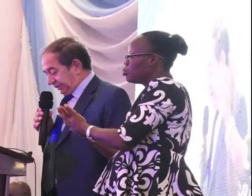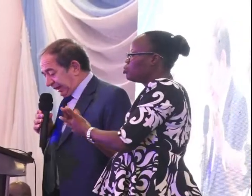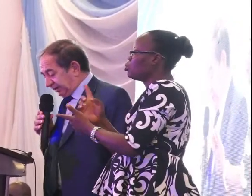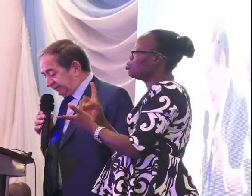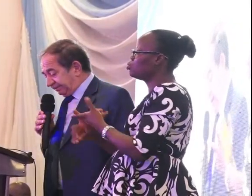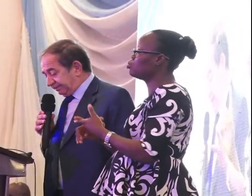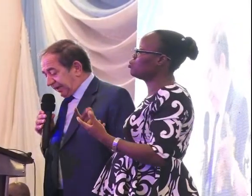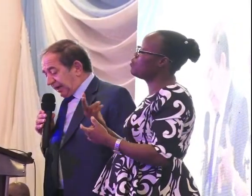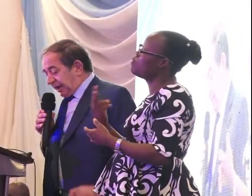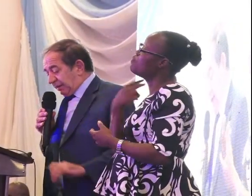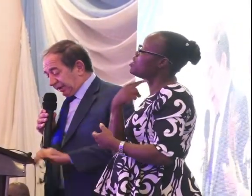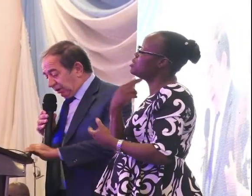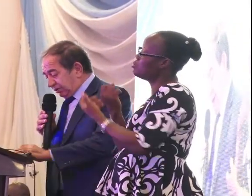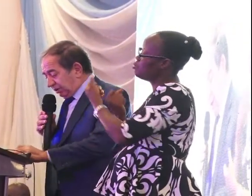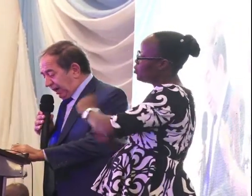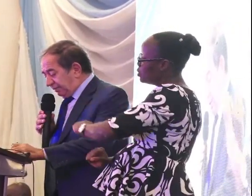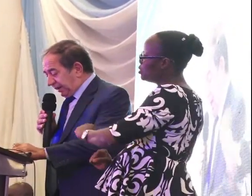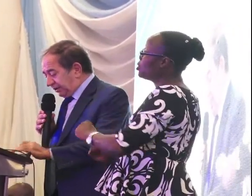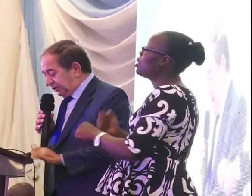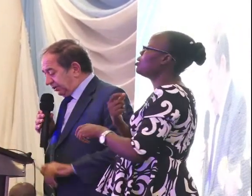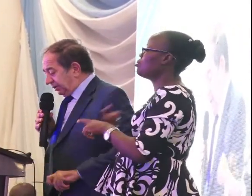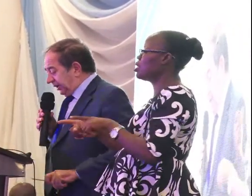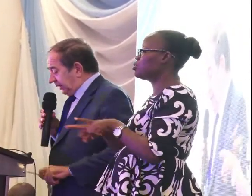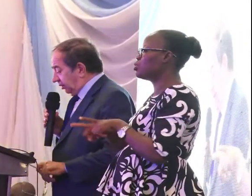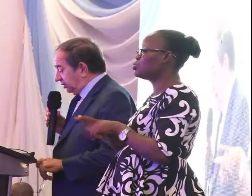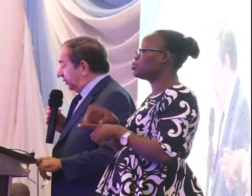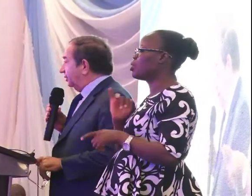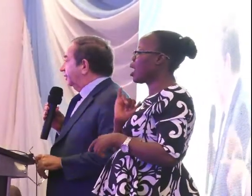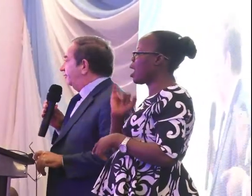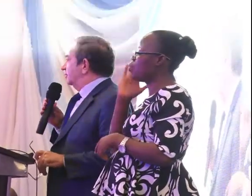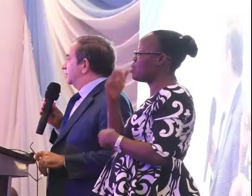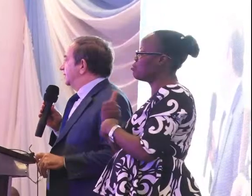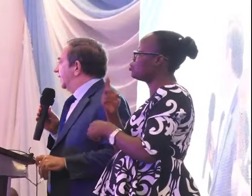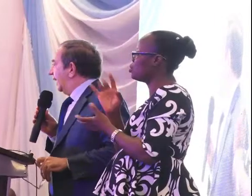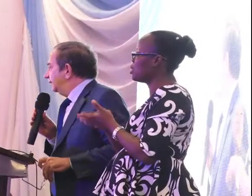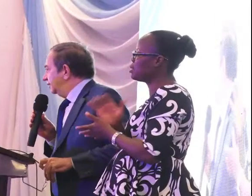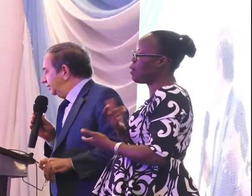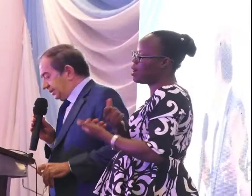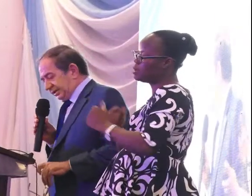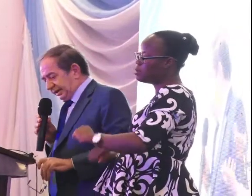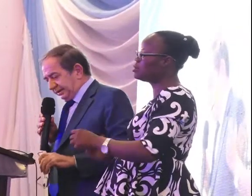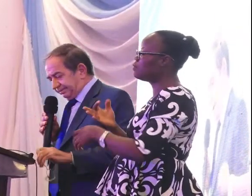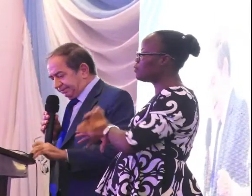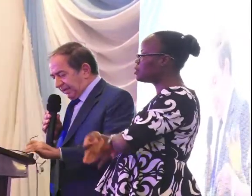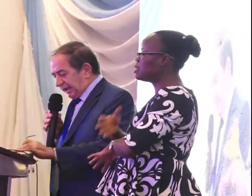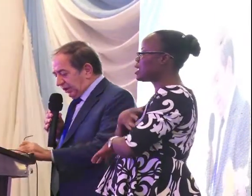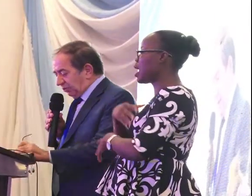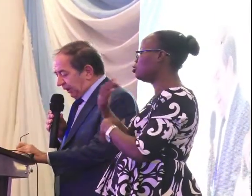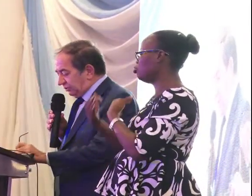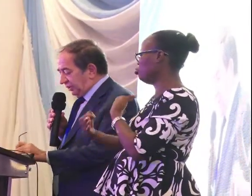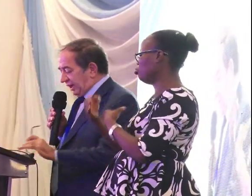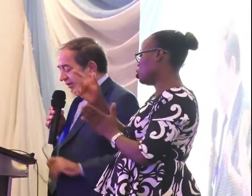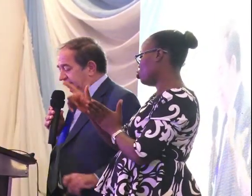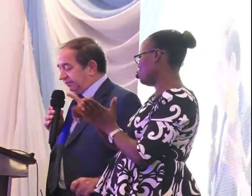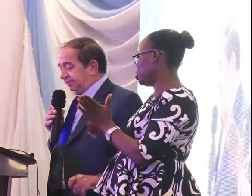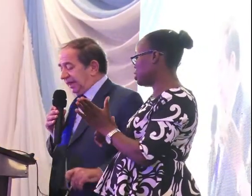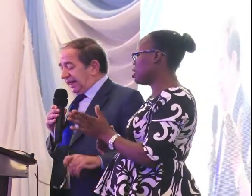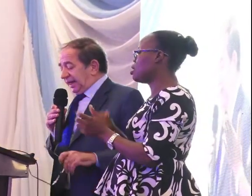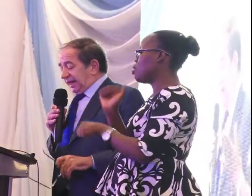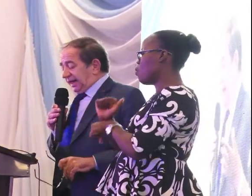victim protection. But also by making sure that our security forces and the judiciary work